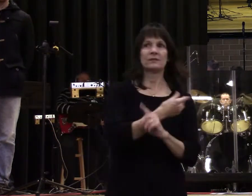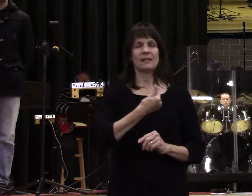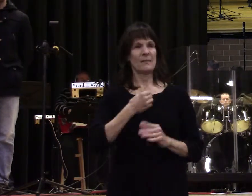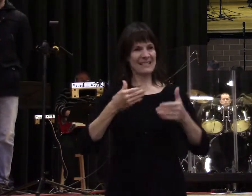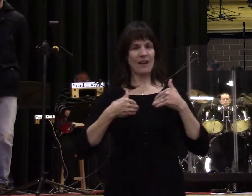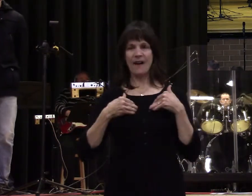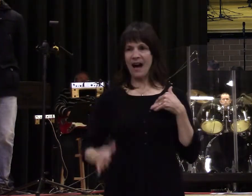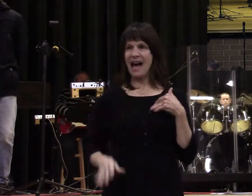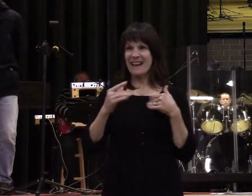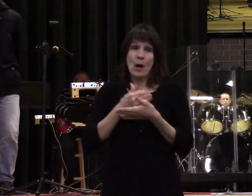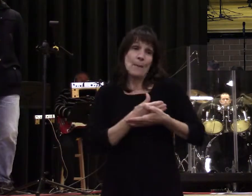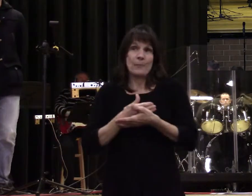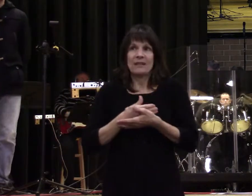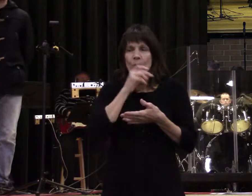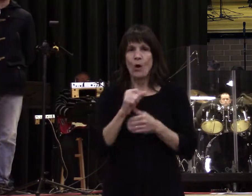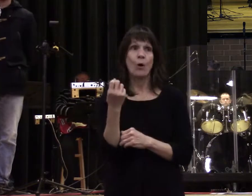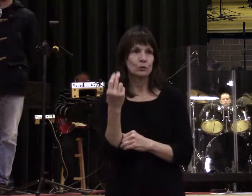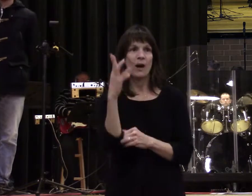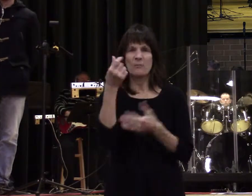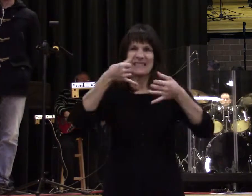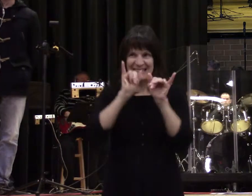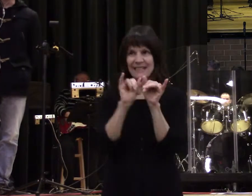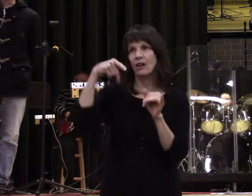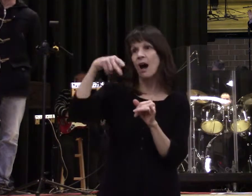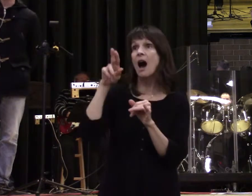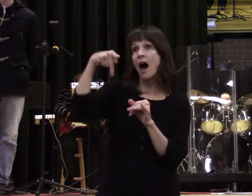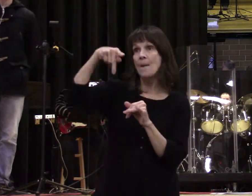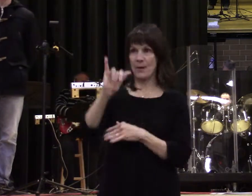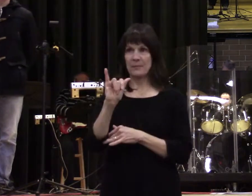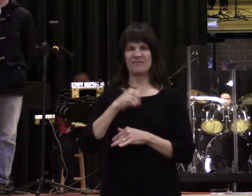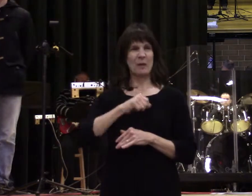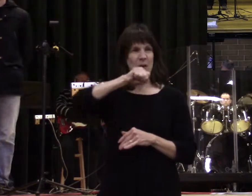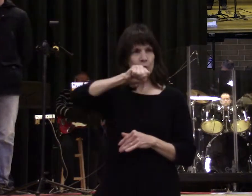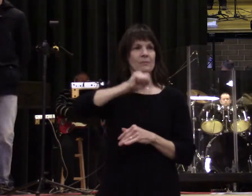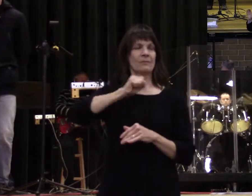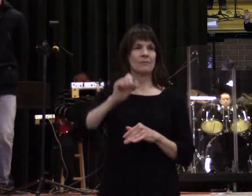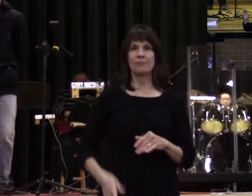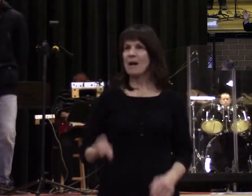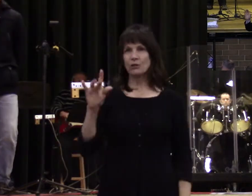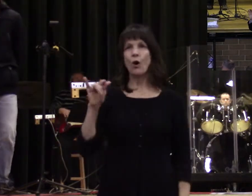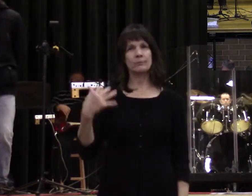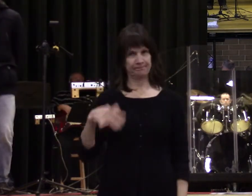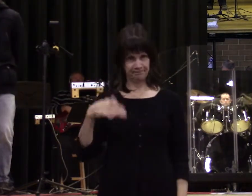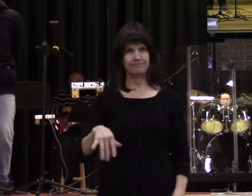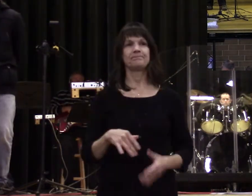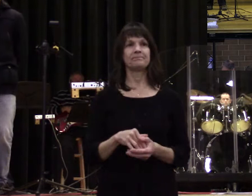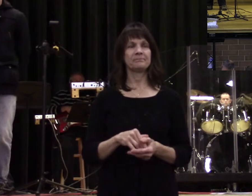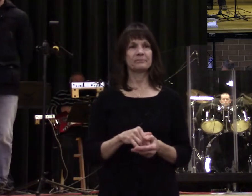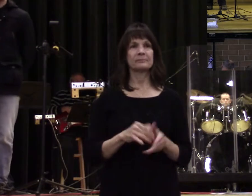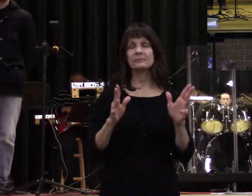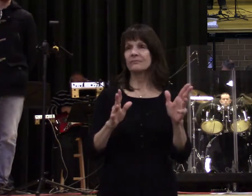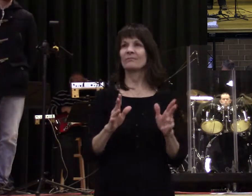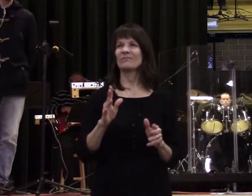still his puppy. How many people know Pastor and Maria love their dog, okay? We love our dogs, okay? And you want to